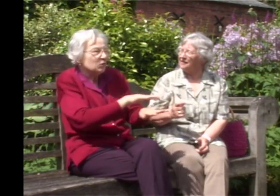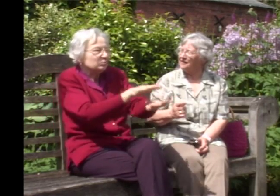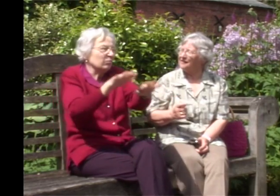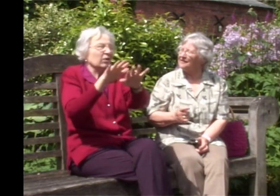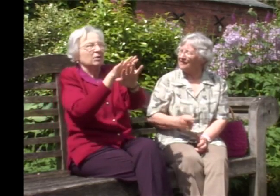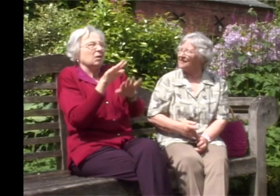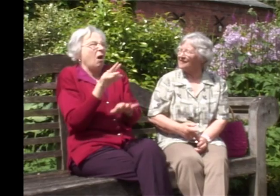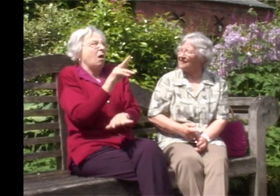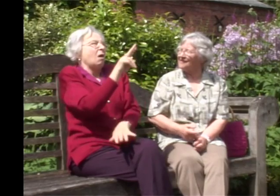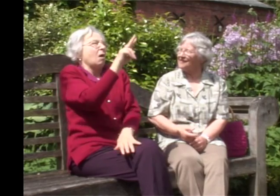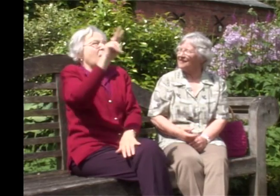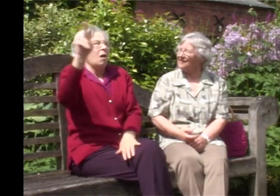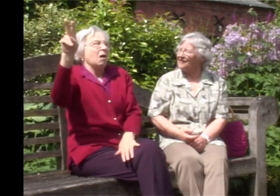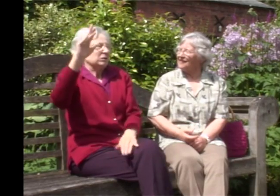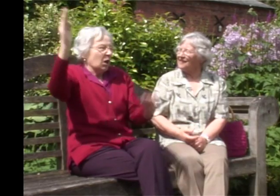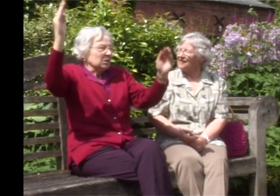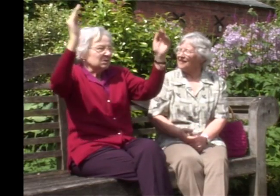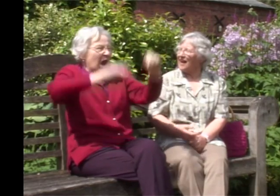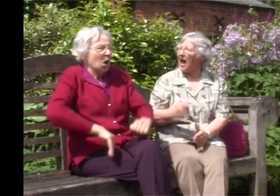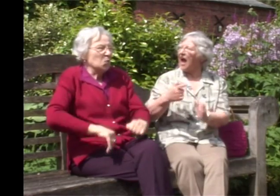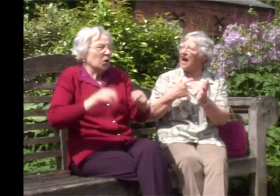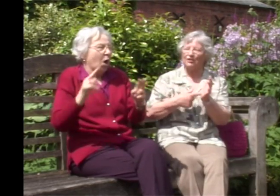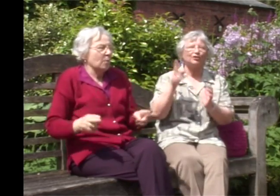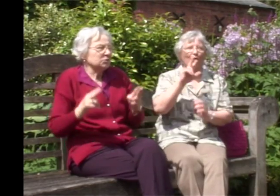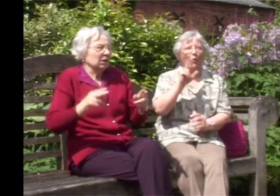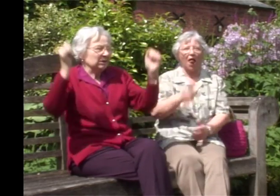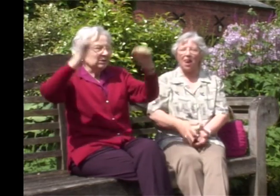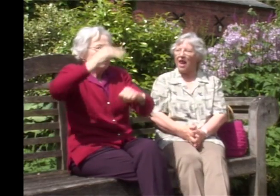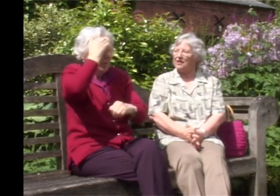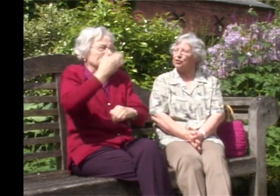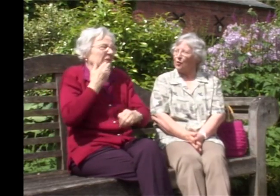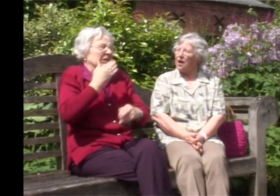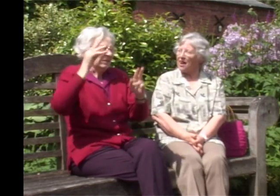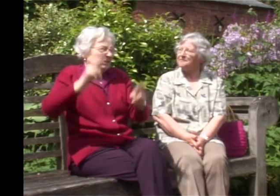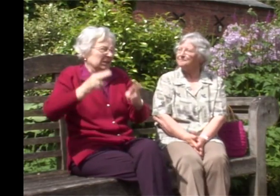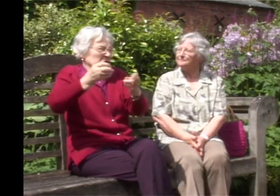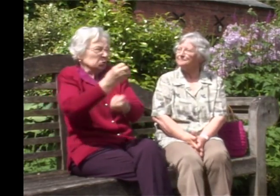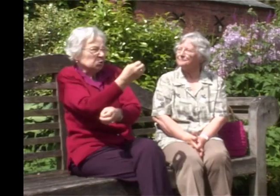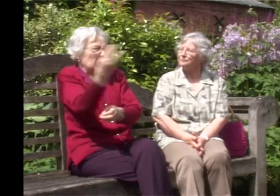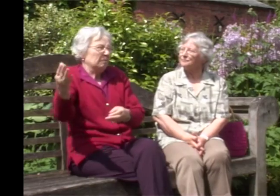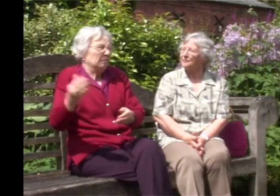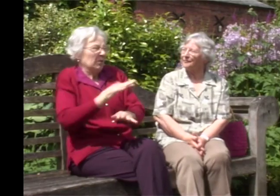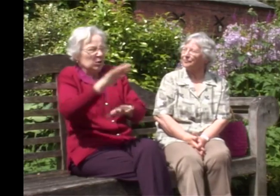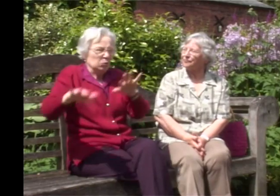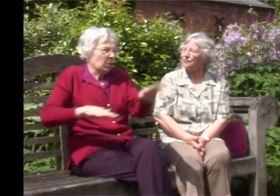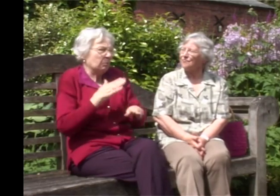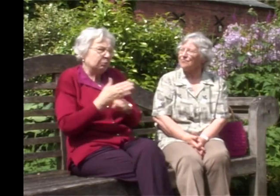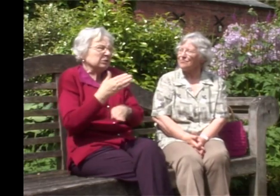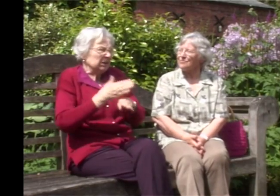look. The hospital had been demolished, It was at and the there school. had been fatalities. Everyone was